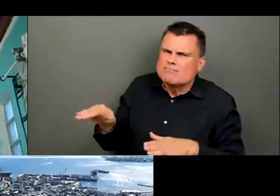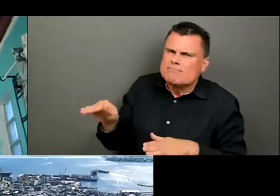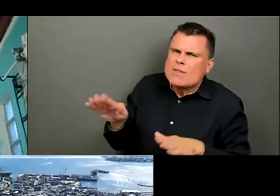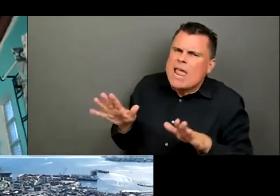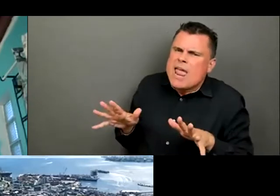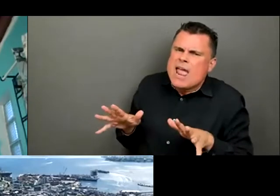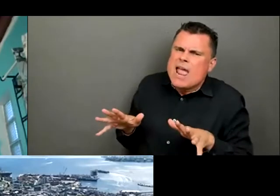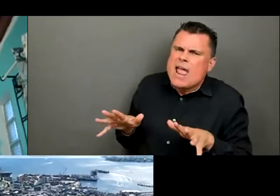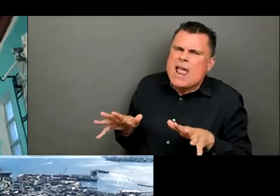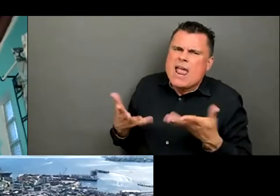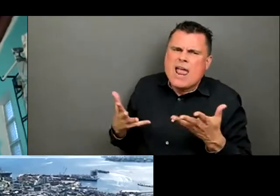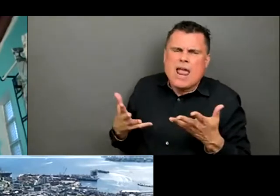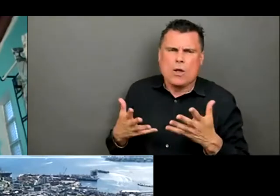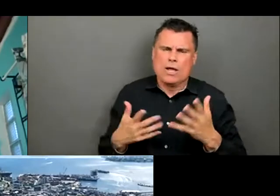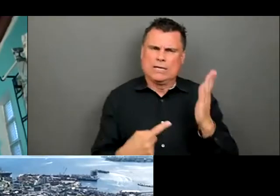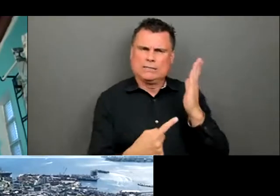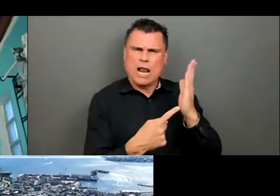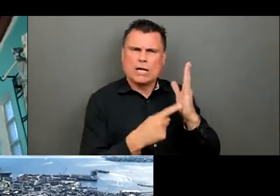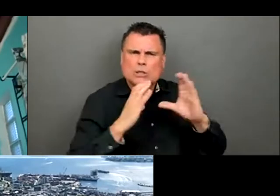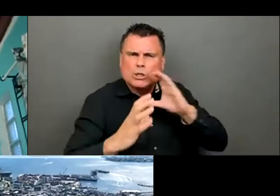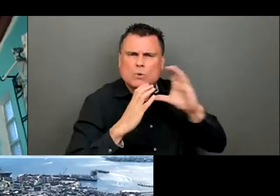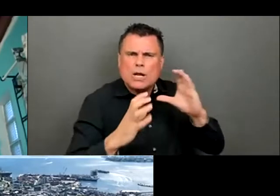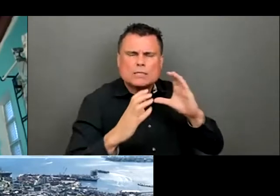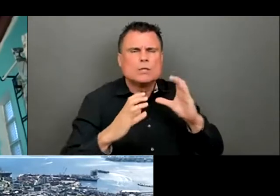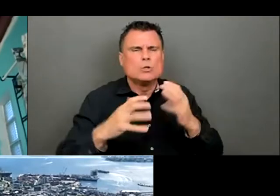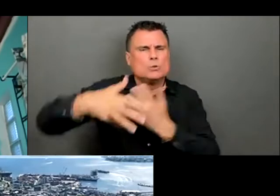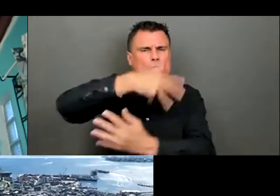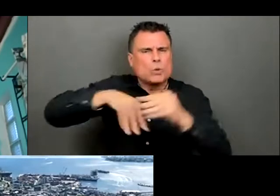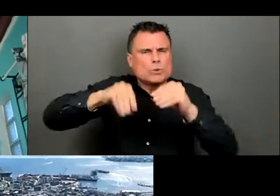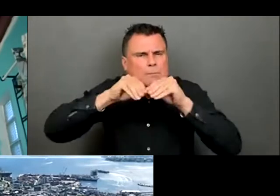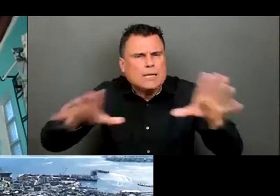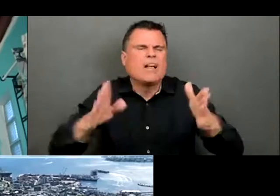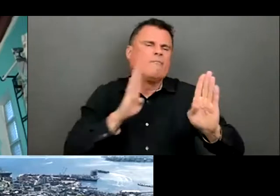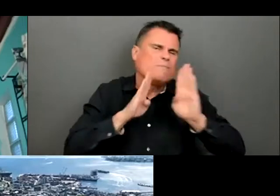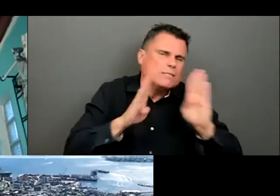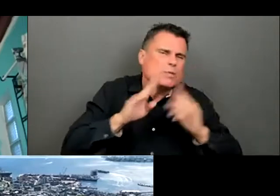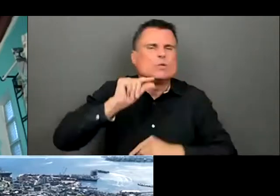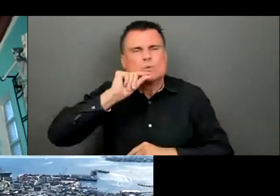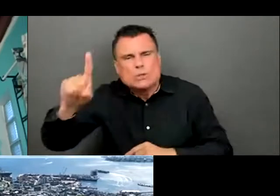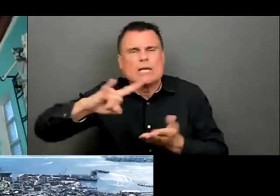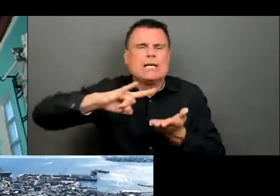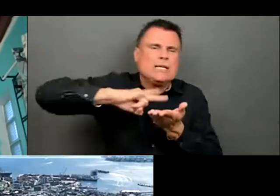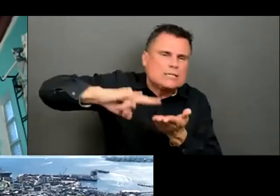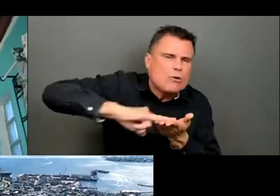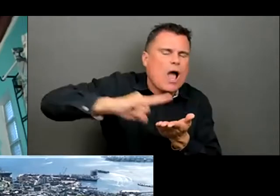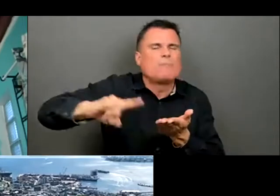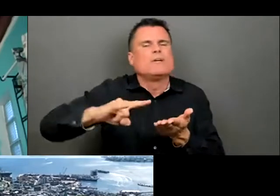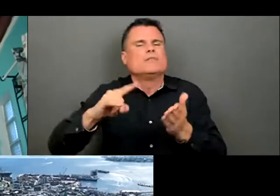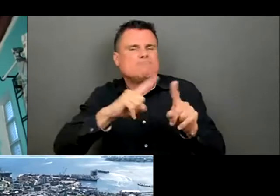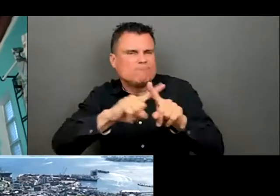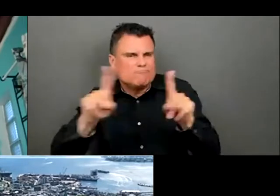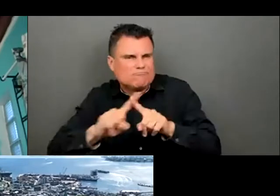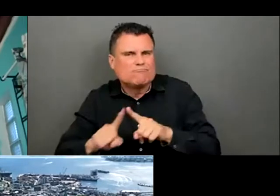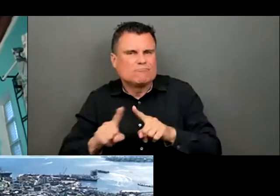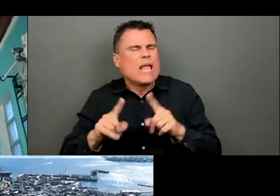technology, and social media be used to deliver last mile services so that early warning